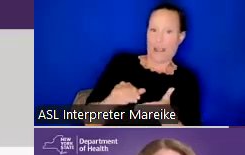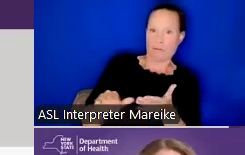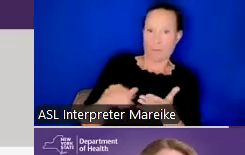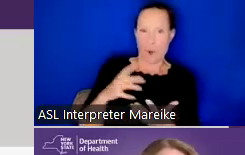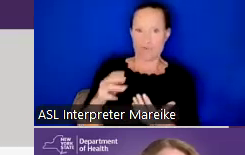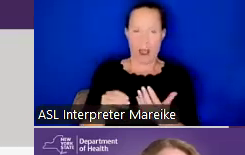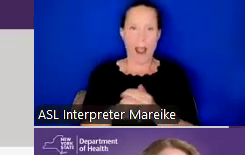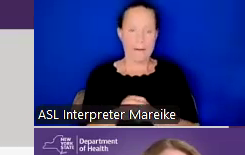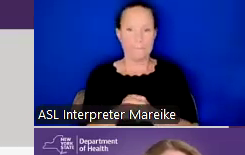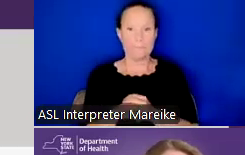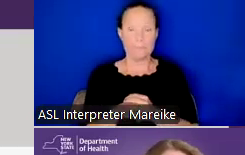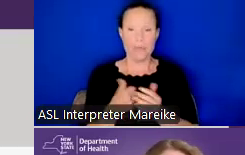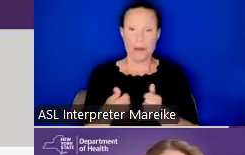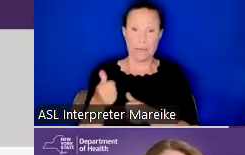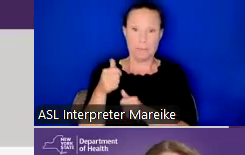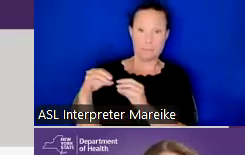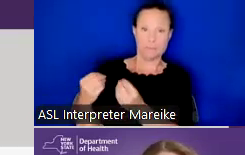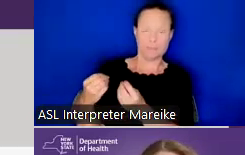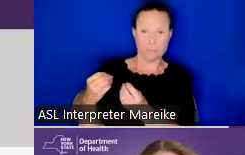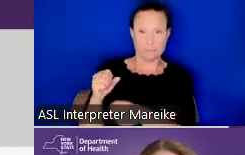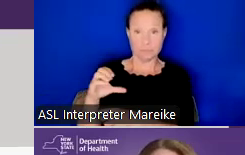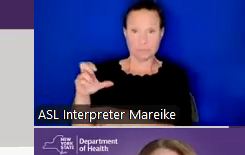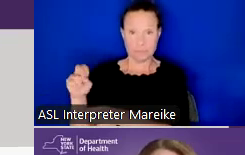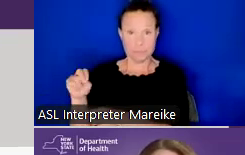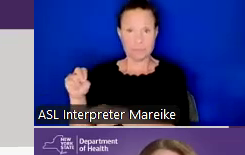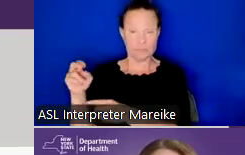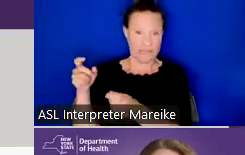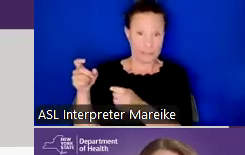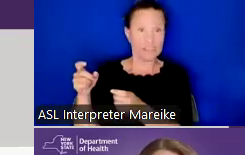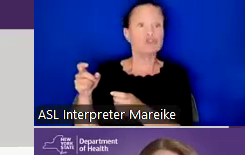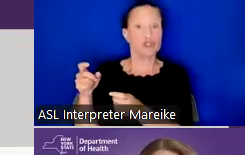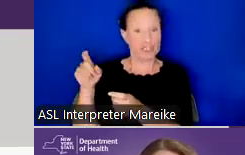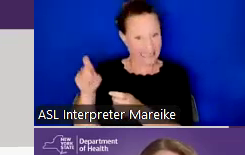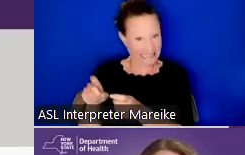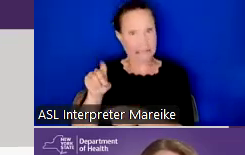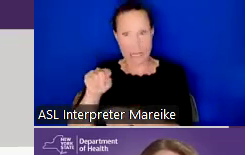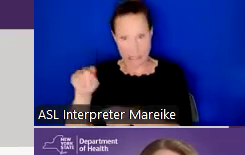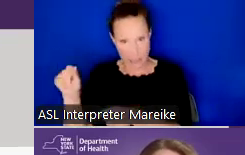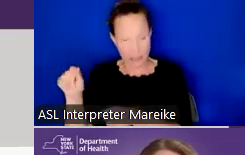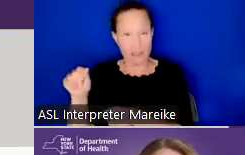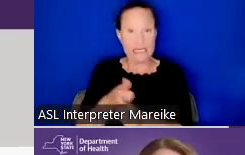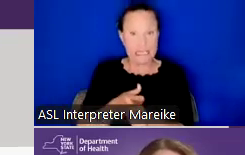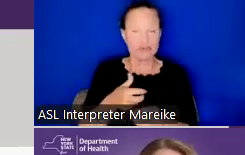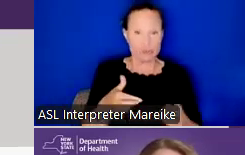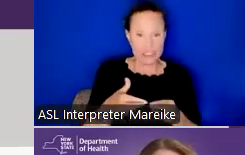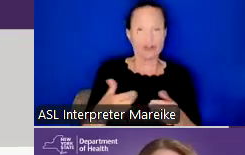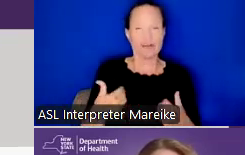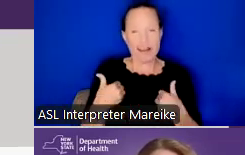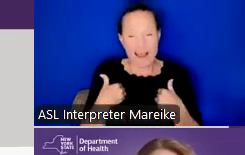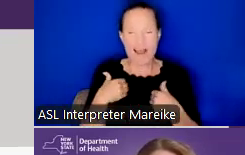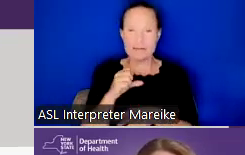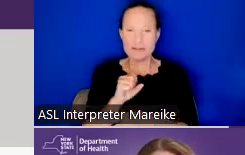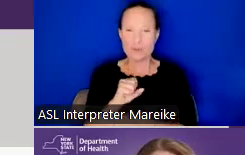lead entity of the social care networks is administering. So each entity, region has a social care